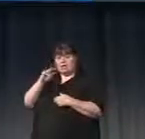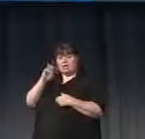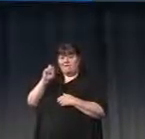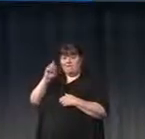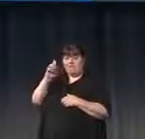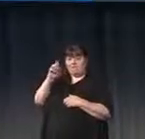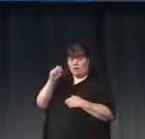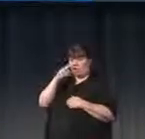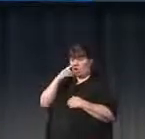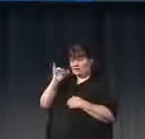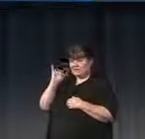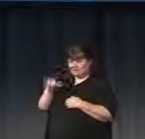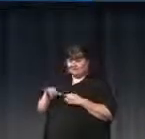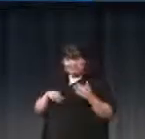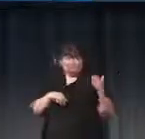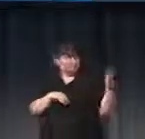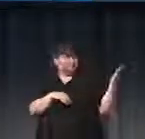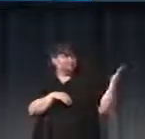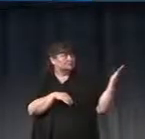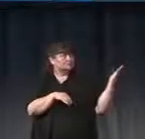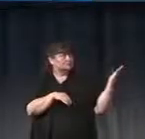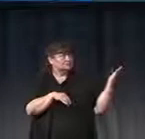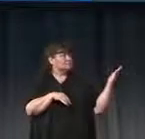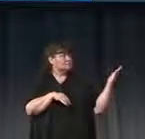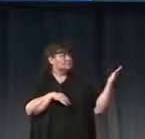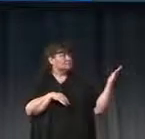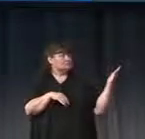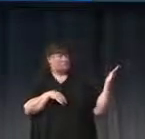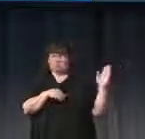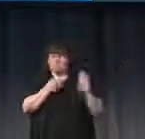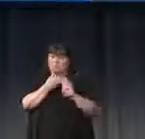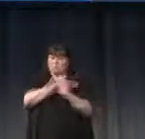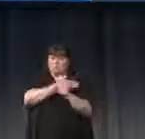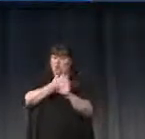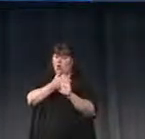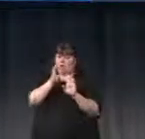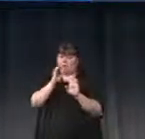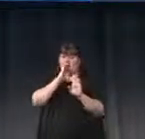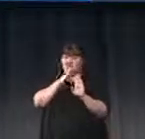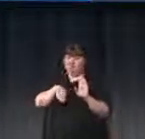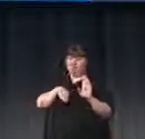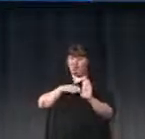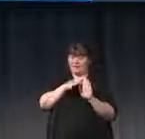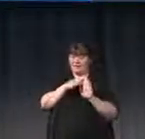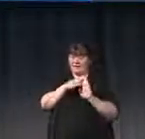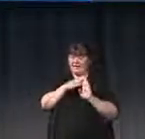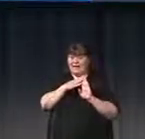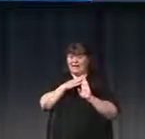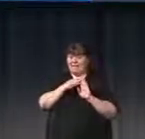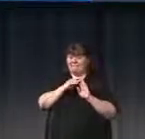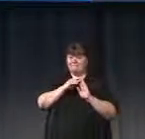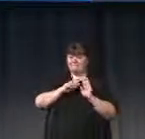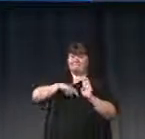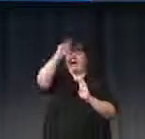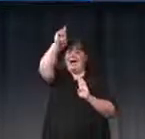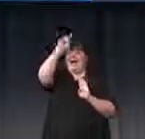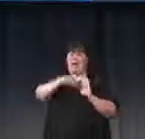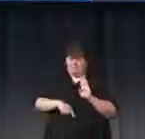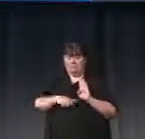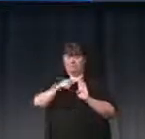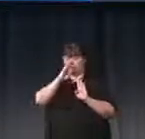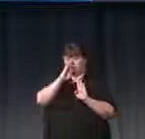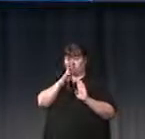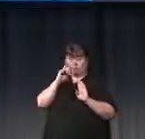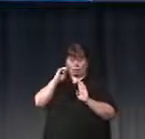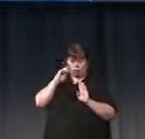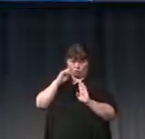this. So you can see that before you present the impulse, there's nothing going on. It's just silent. But then you get this big peak here, and that's the direct